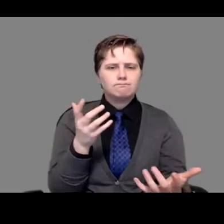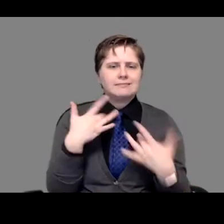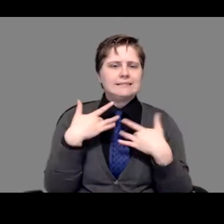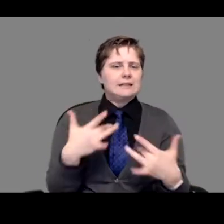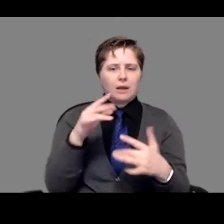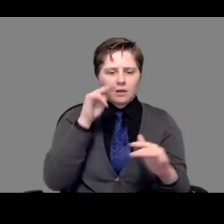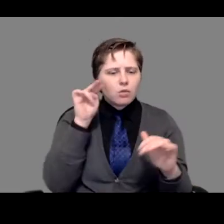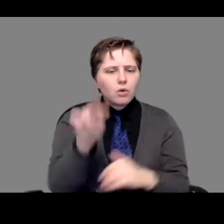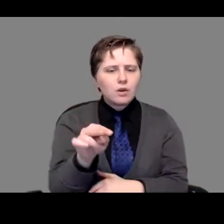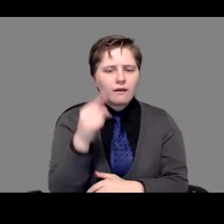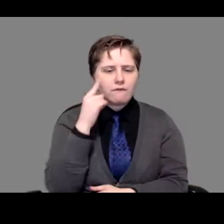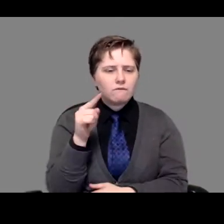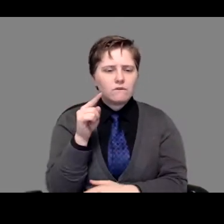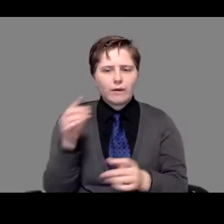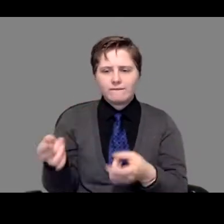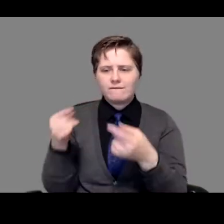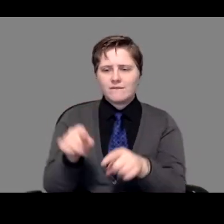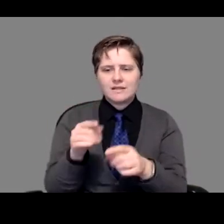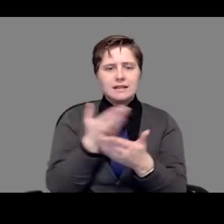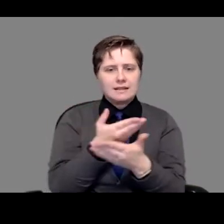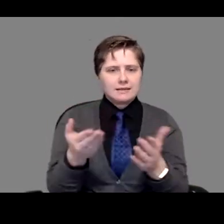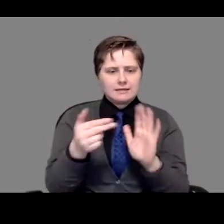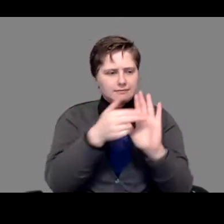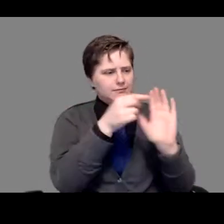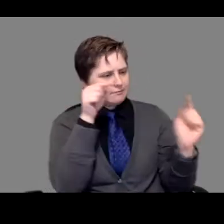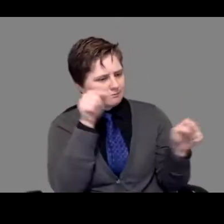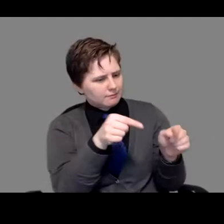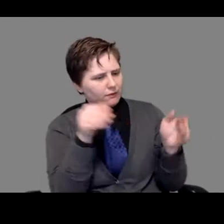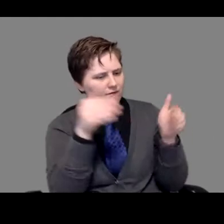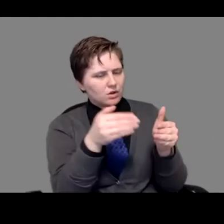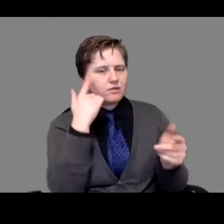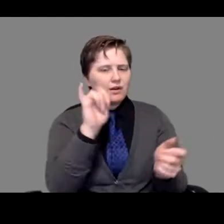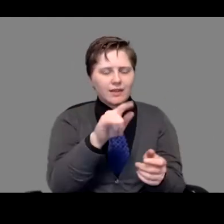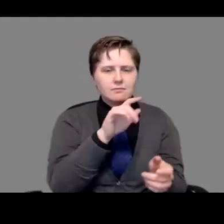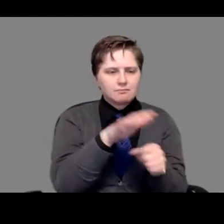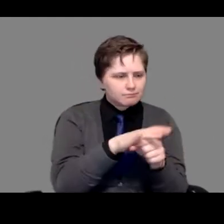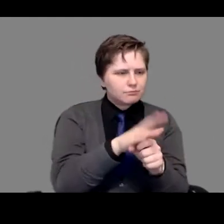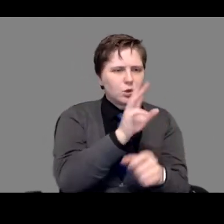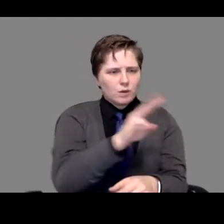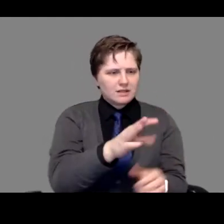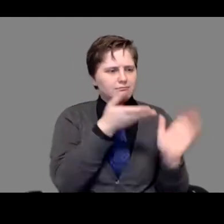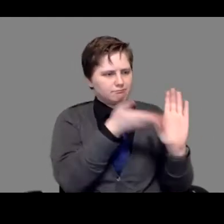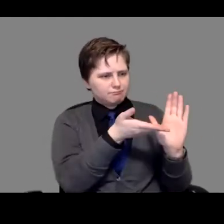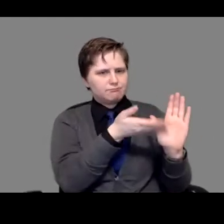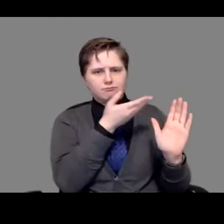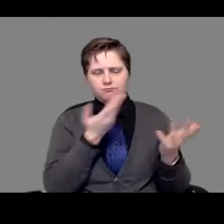look to for events and things to highlight on the actual site. And so about a month ago,